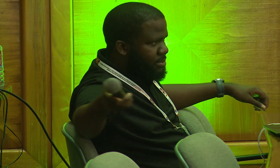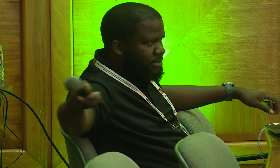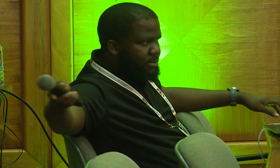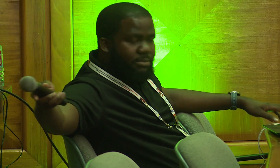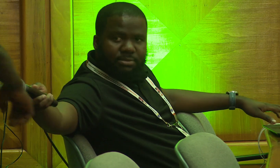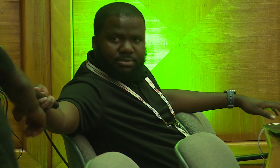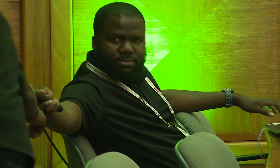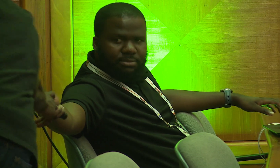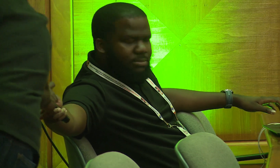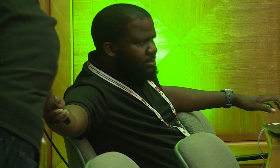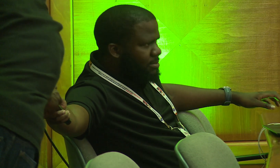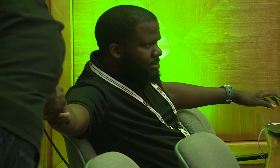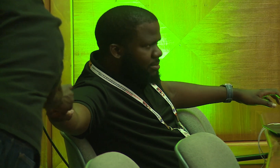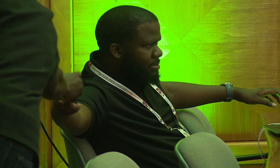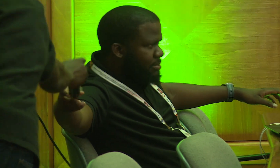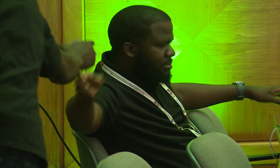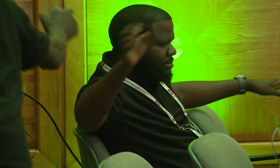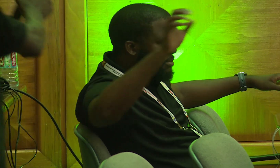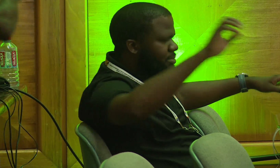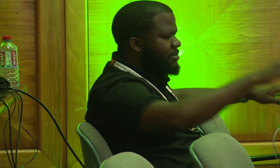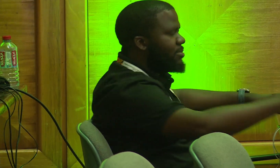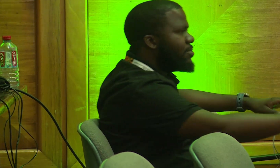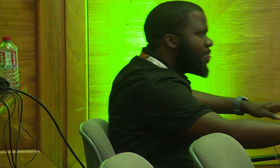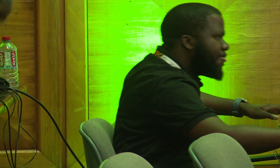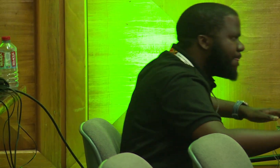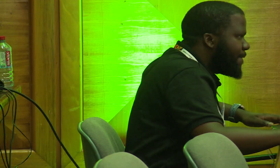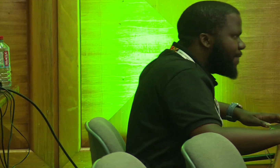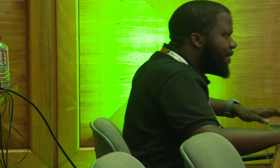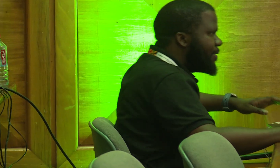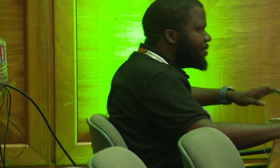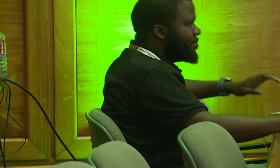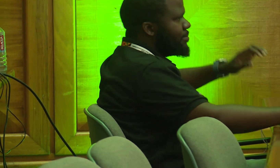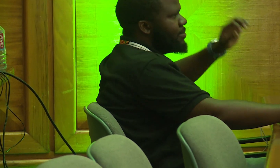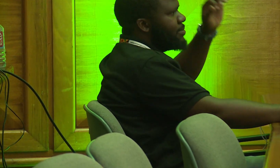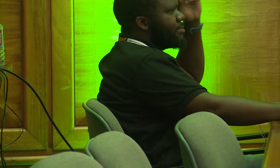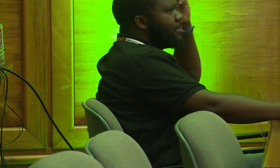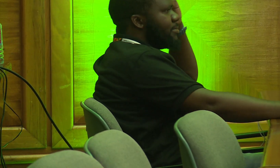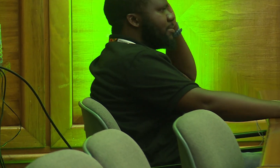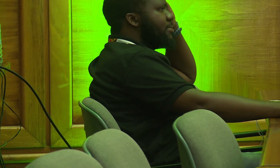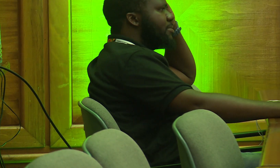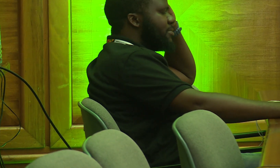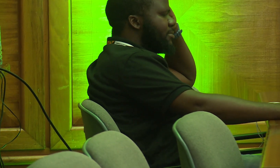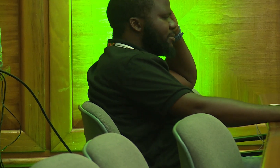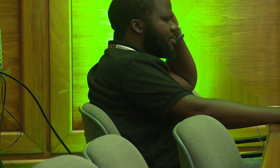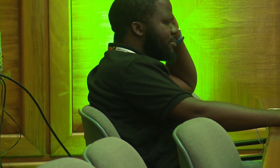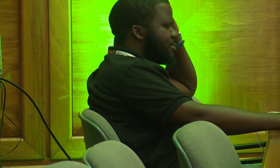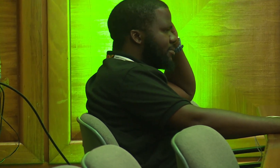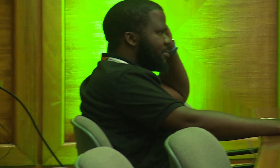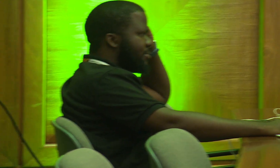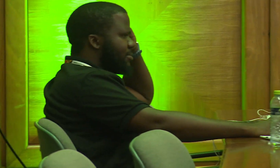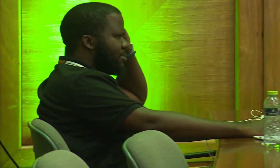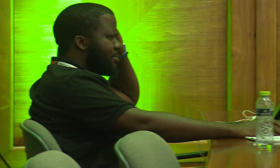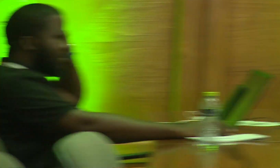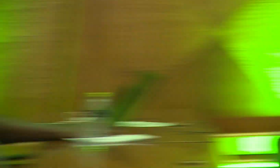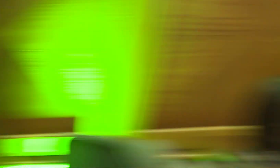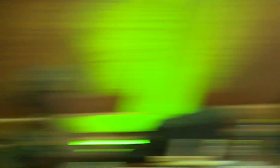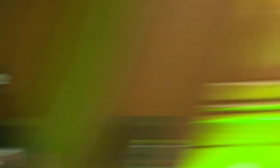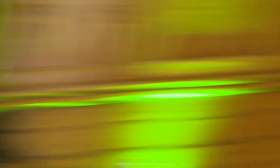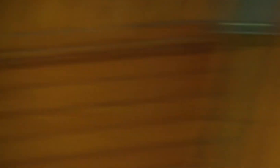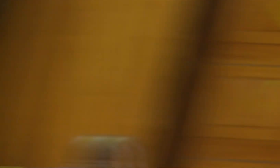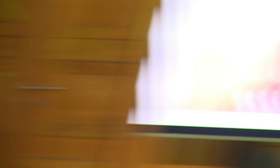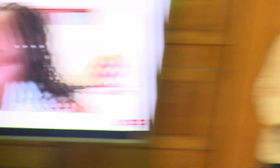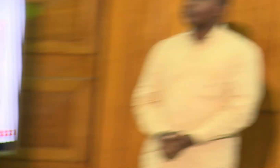sir, for your questions. Dr. Chandiwana, can you take the two questions, please? Thank you. Yes, I can. Please call